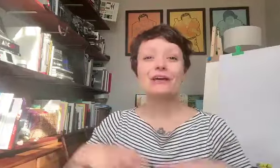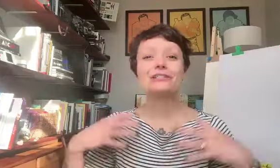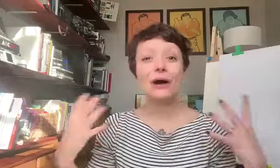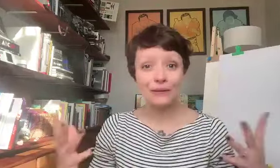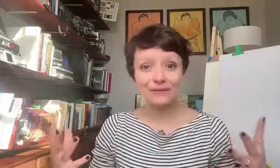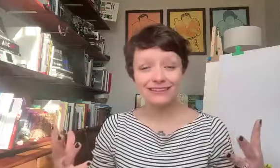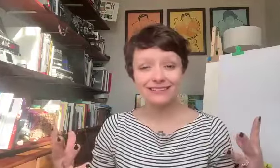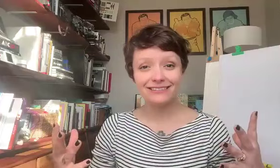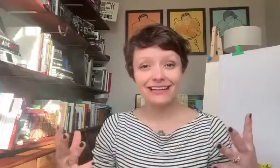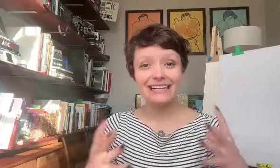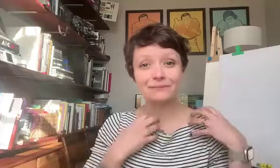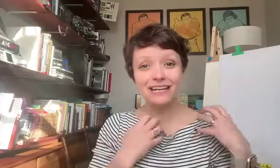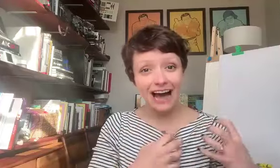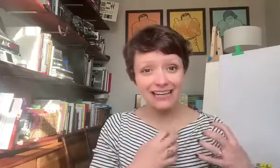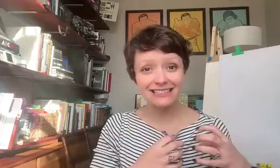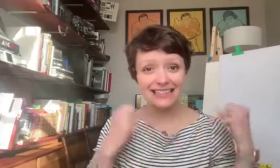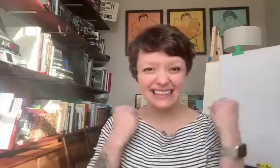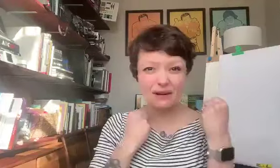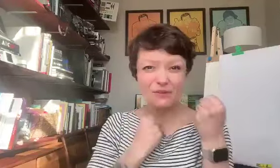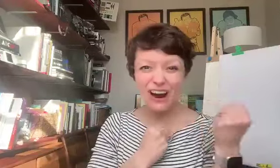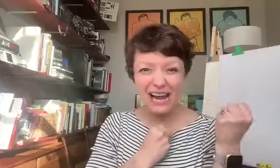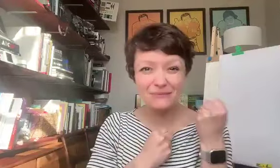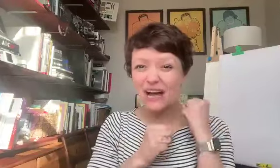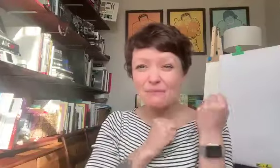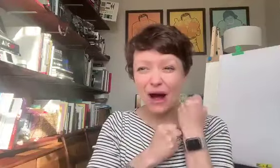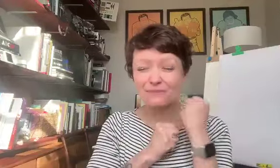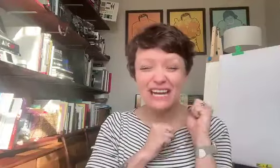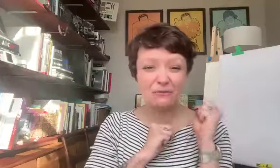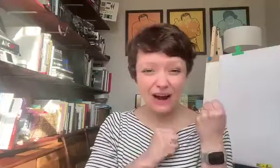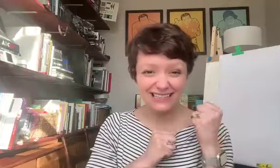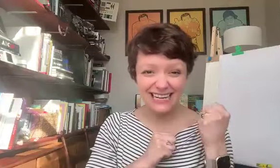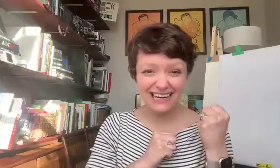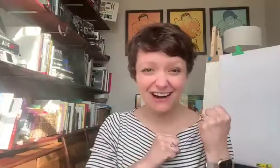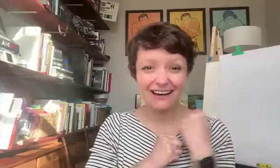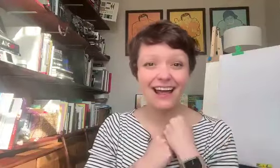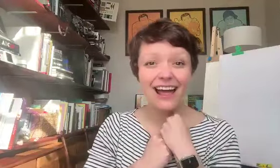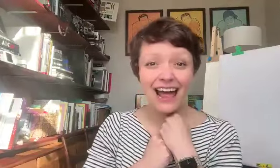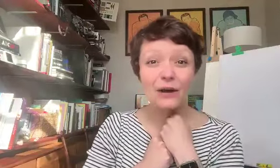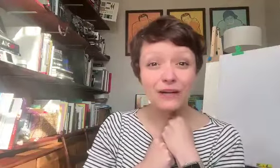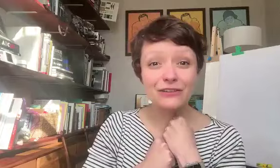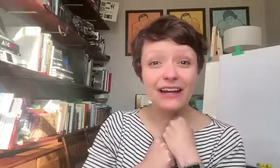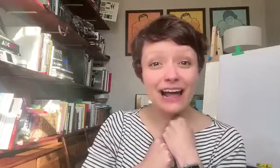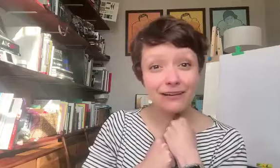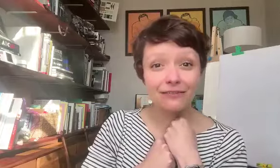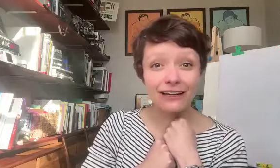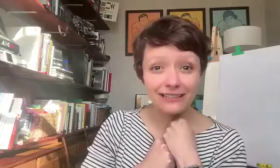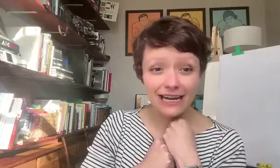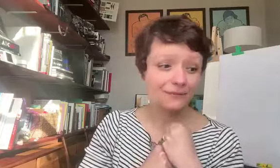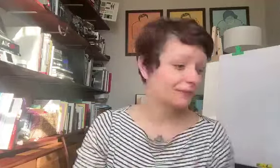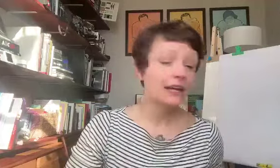So it's up to us to get them primed, pumped, and ready to take it on. And we do that every day.